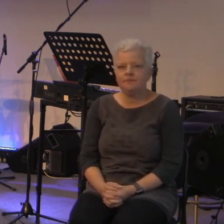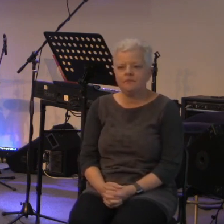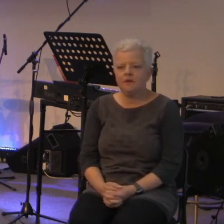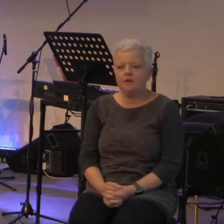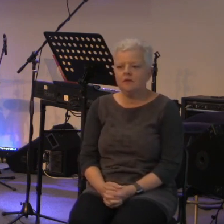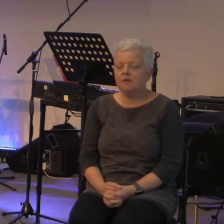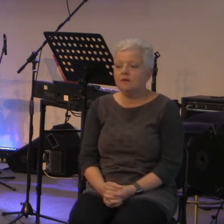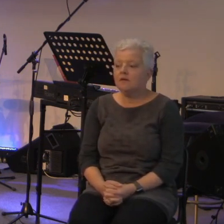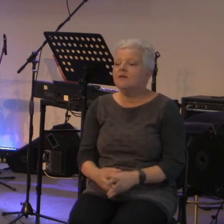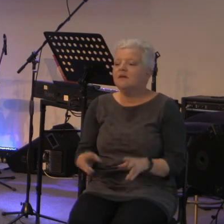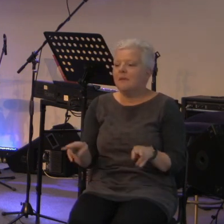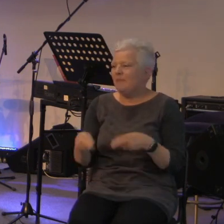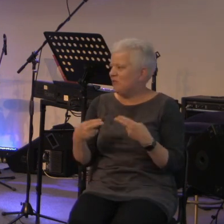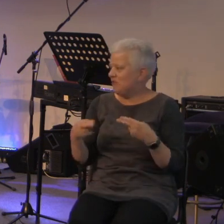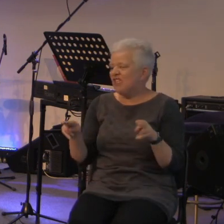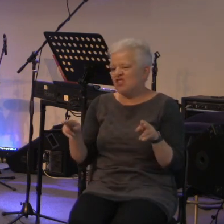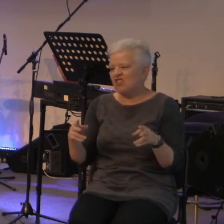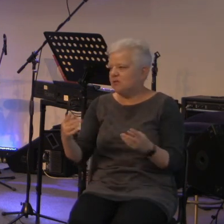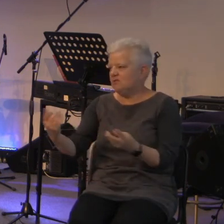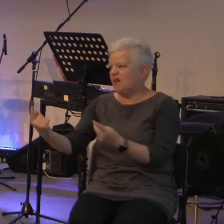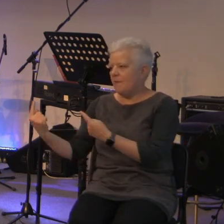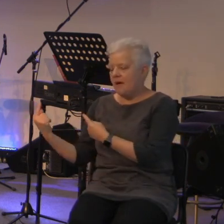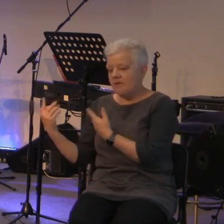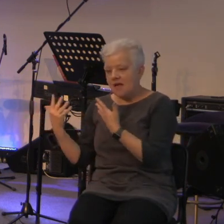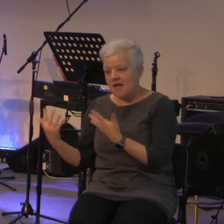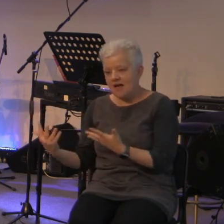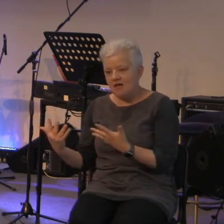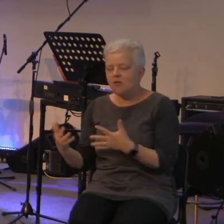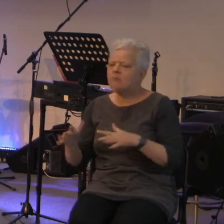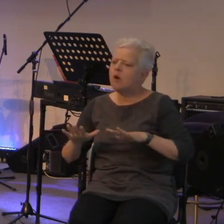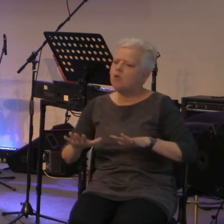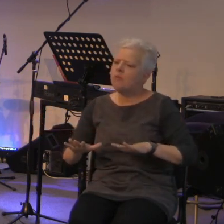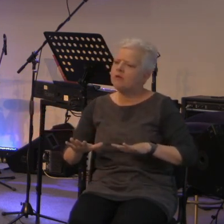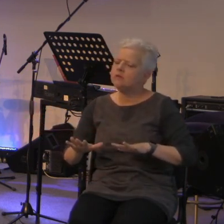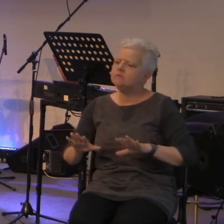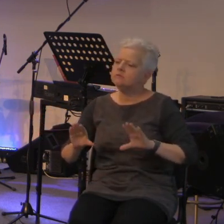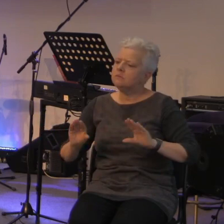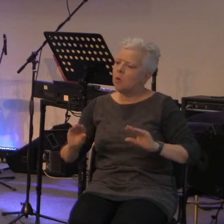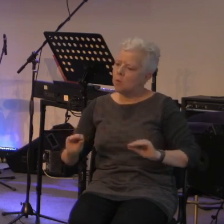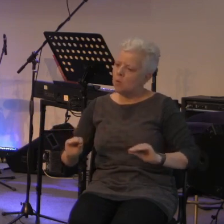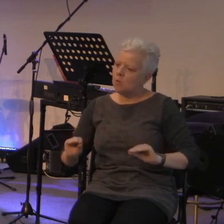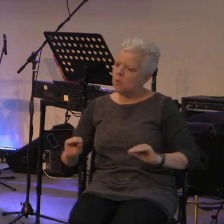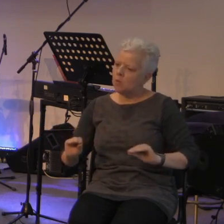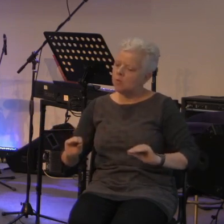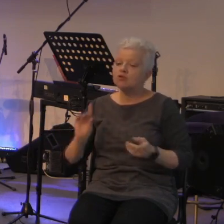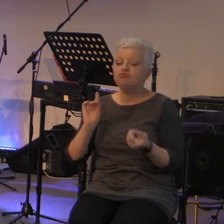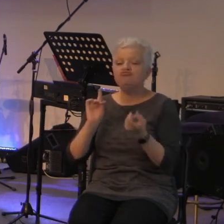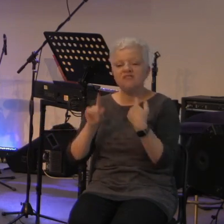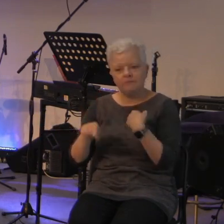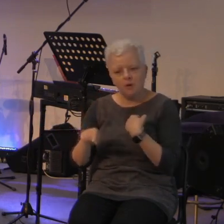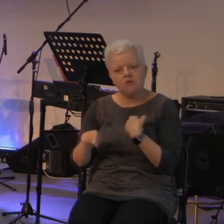The musicians are going to come up as we take a moment to respond.